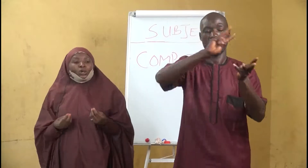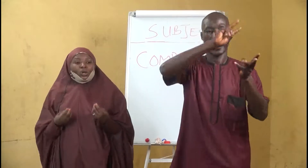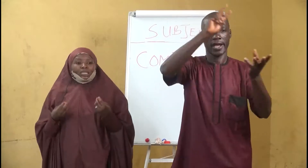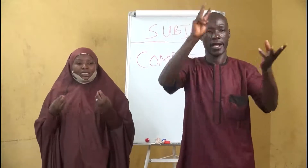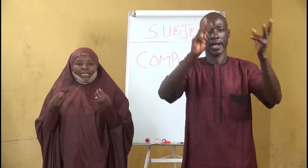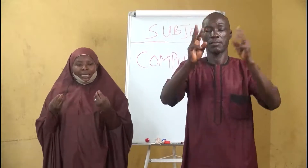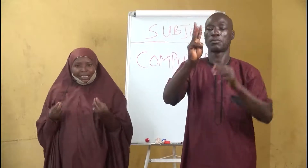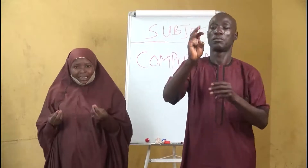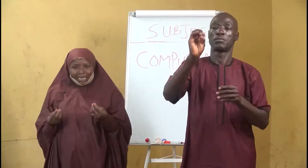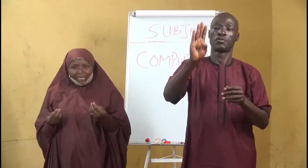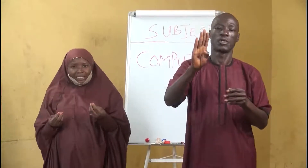call it the internet.